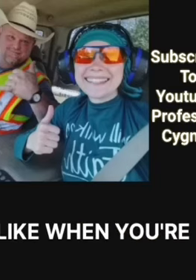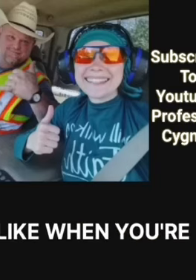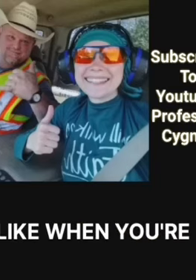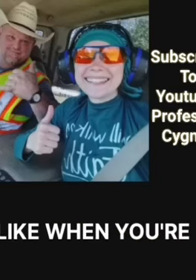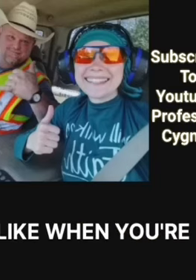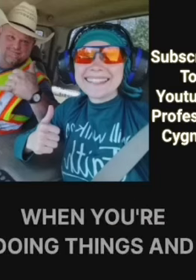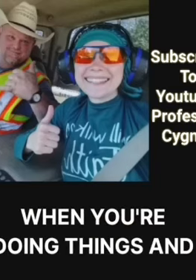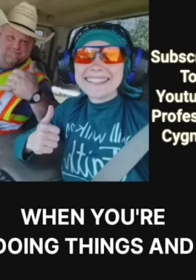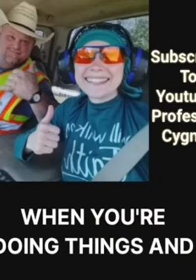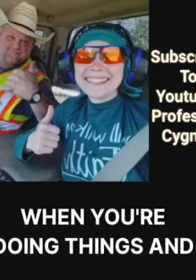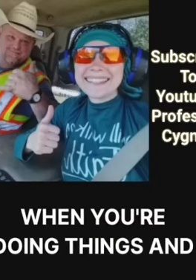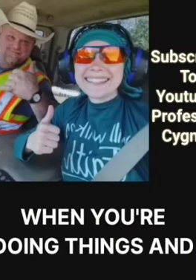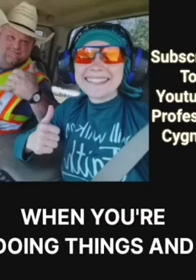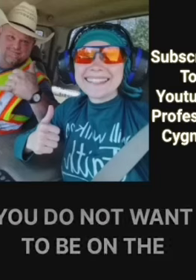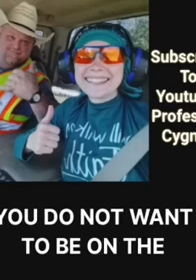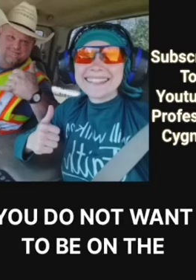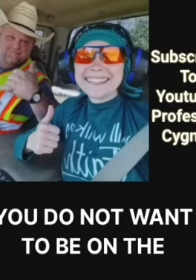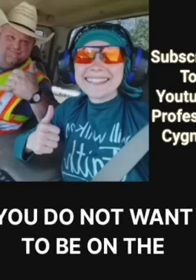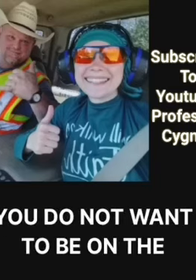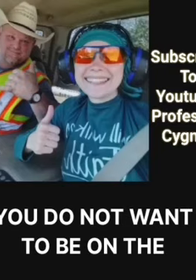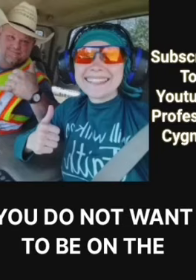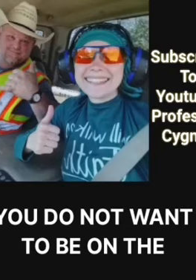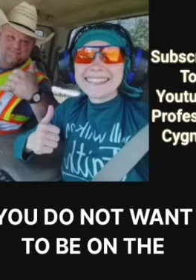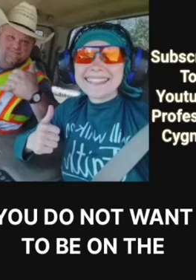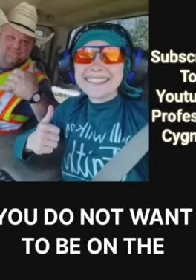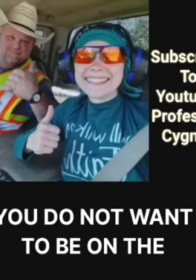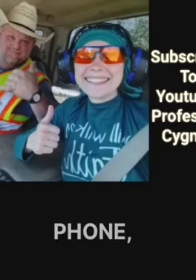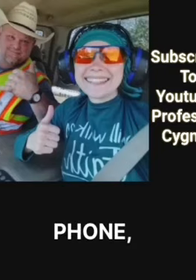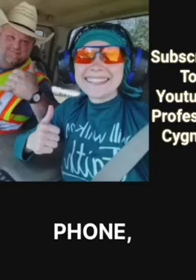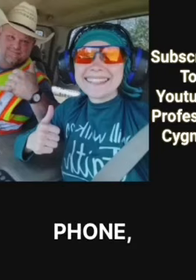when you're doing things and you do not want to be on the phone.